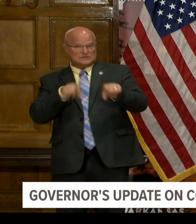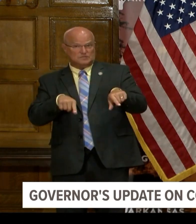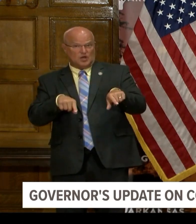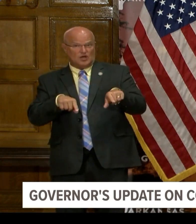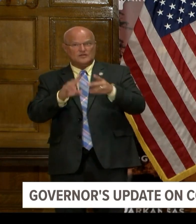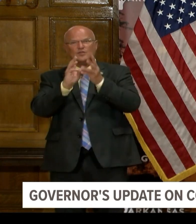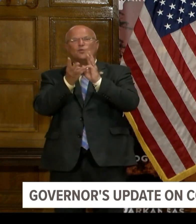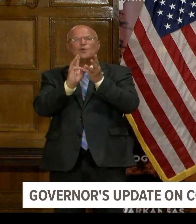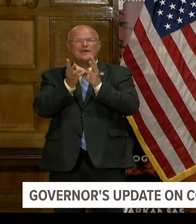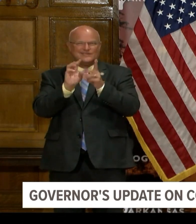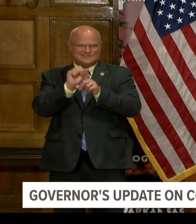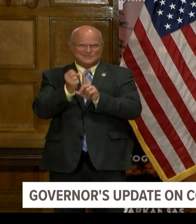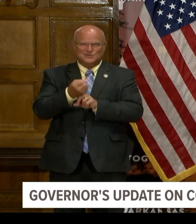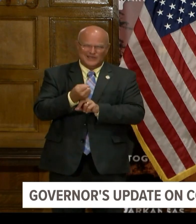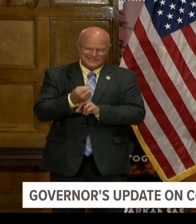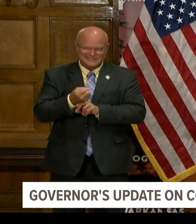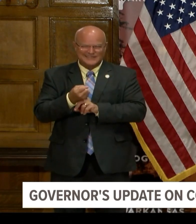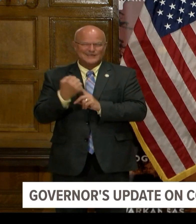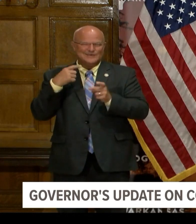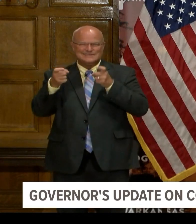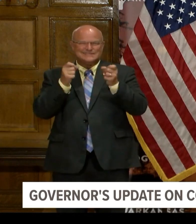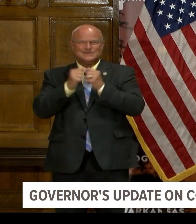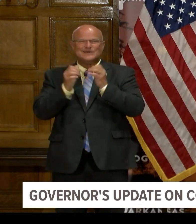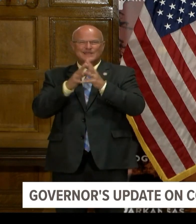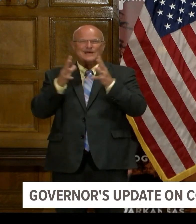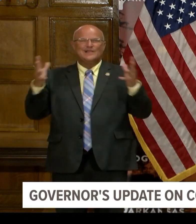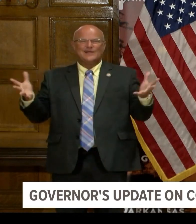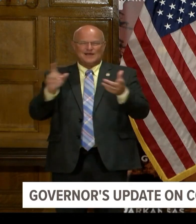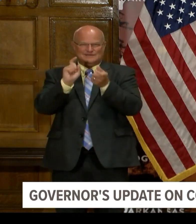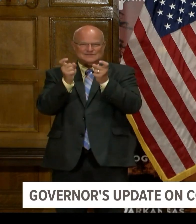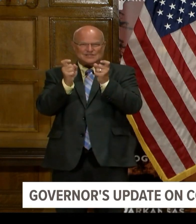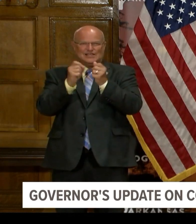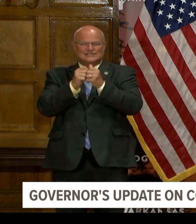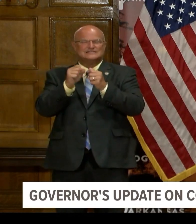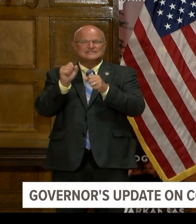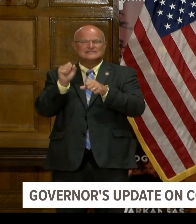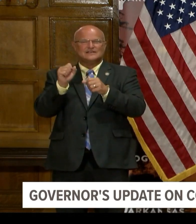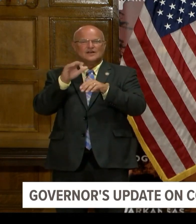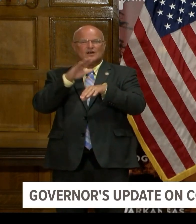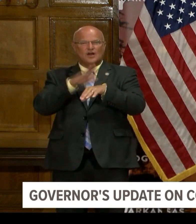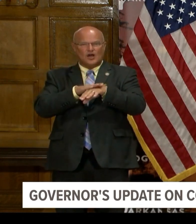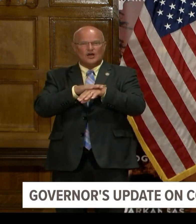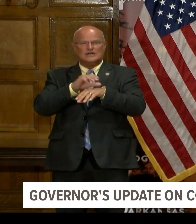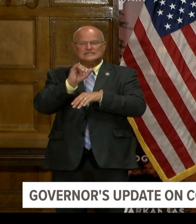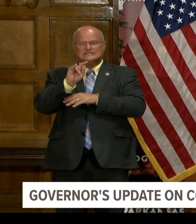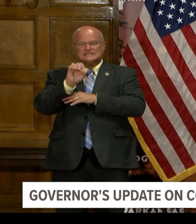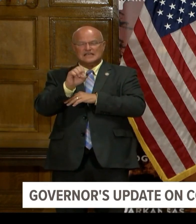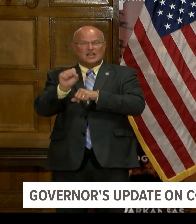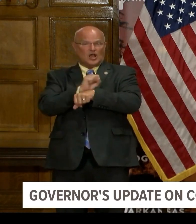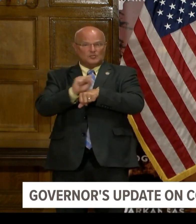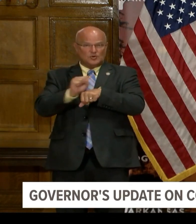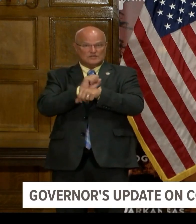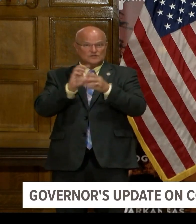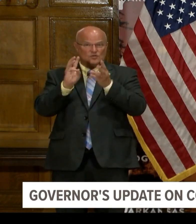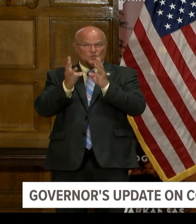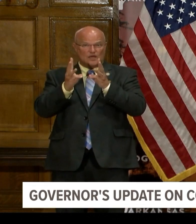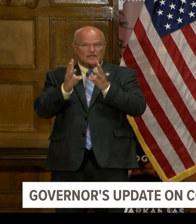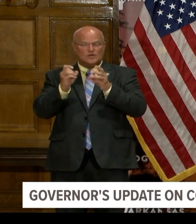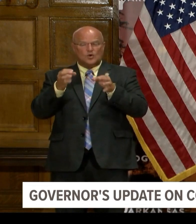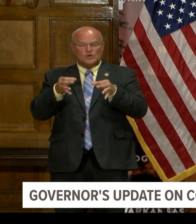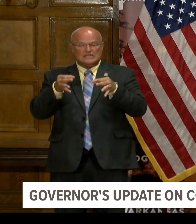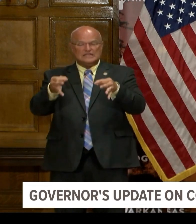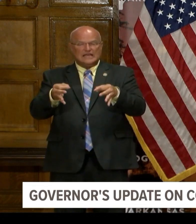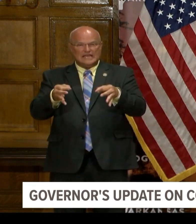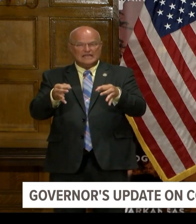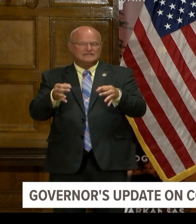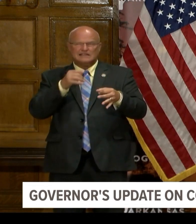weather situation. We've been dealing with a lot of changes to on-site operations, or delayed, or